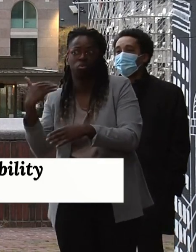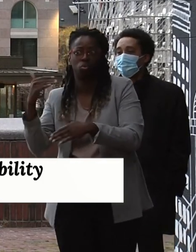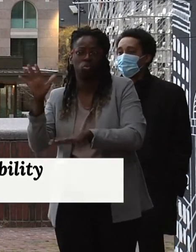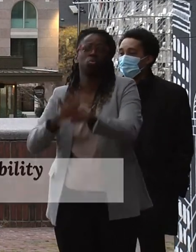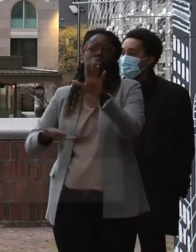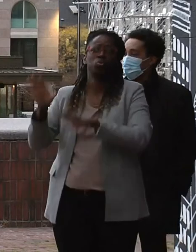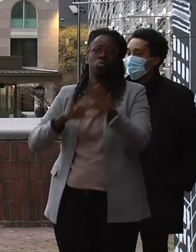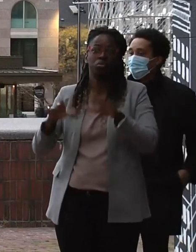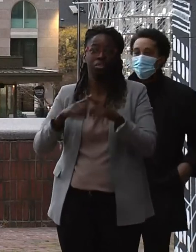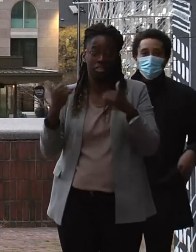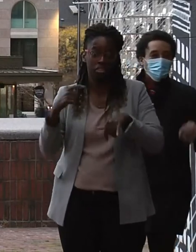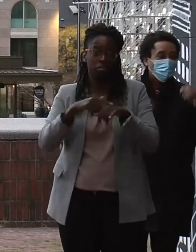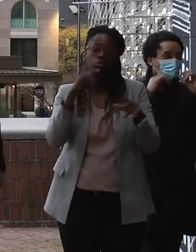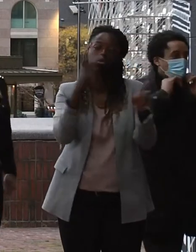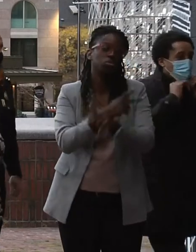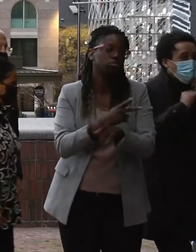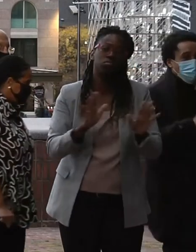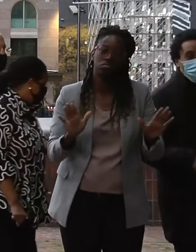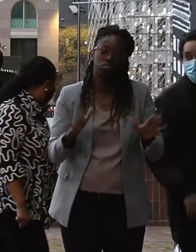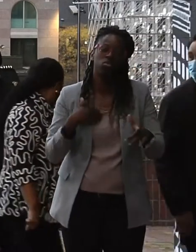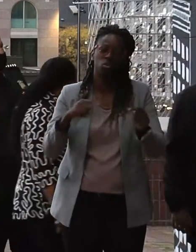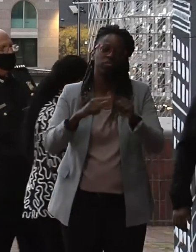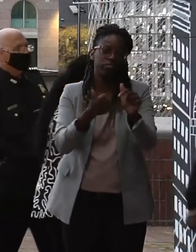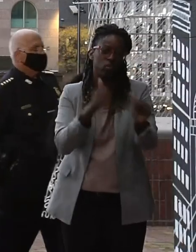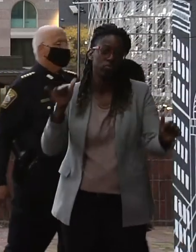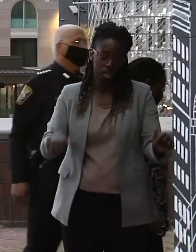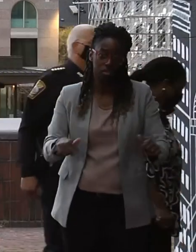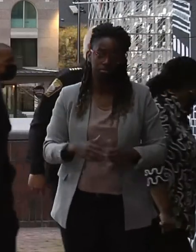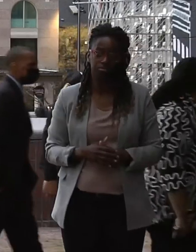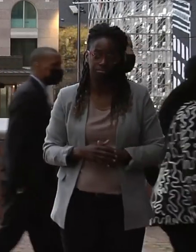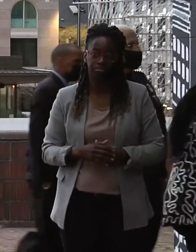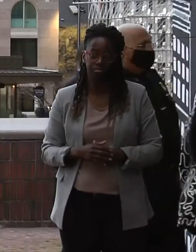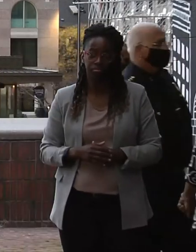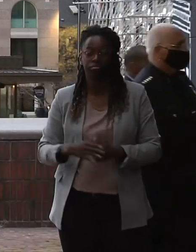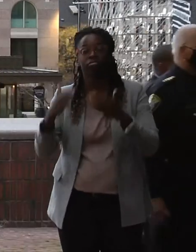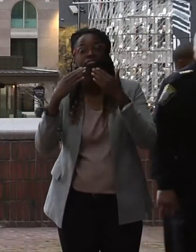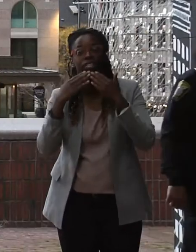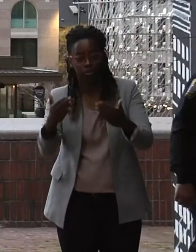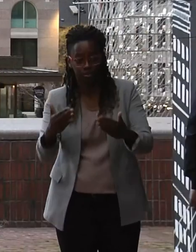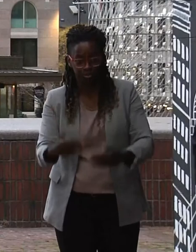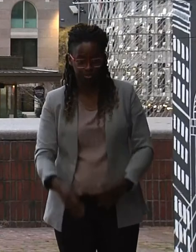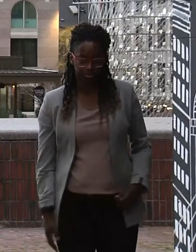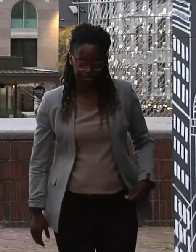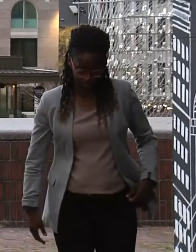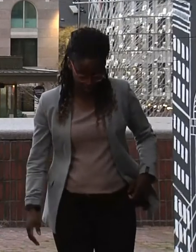Thank you. Thanks, Joe.